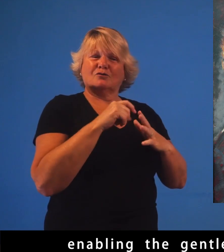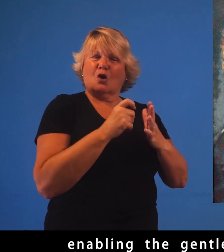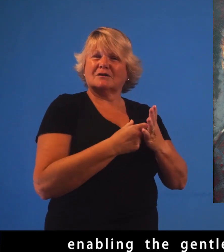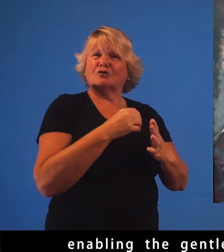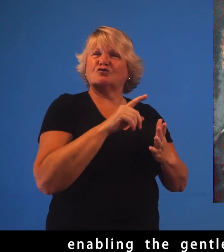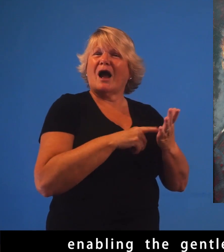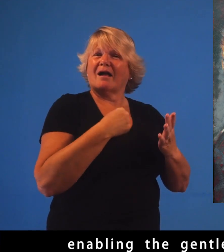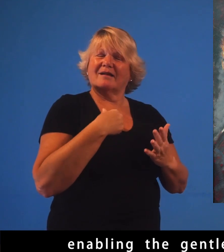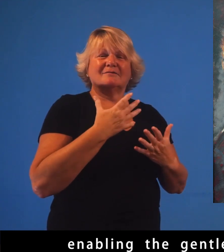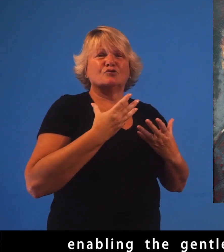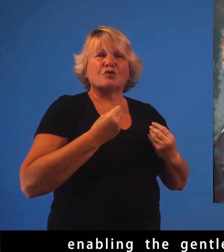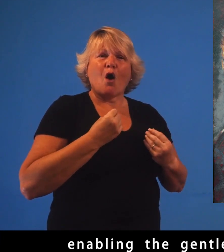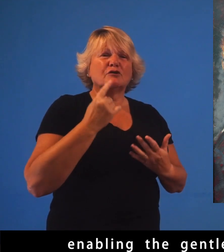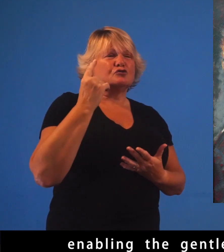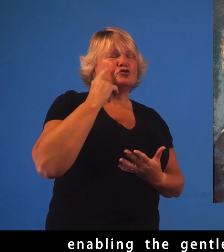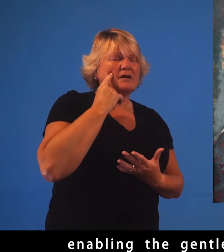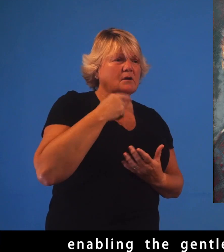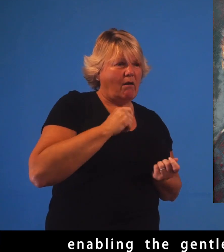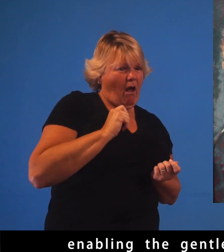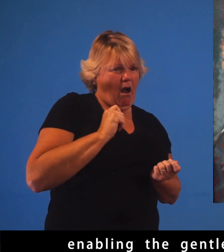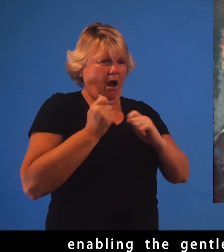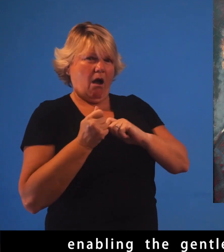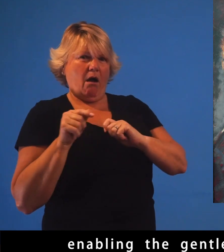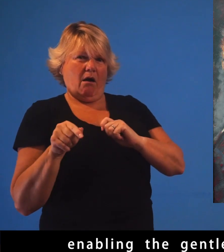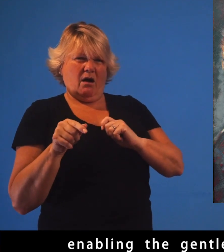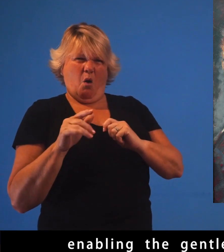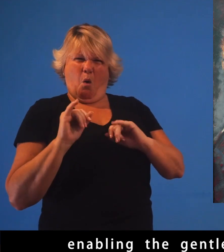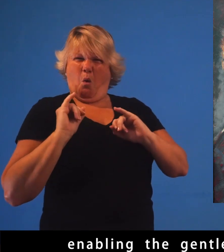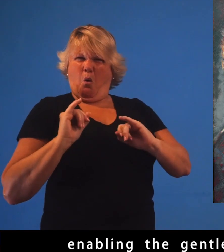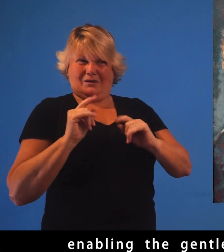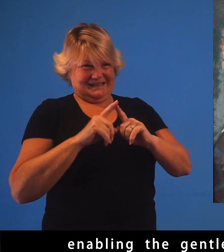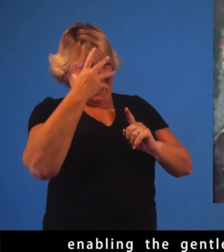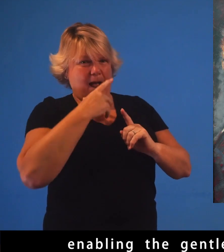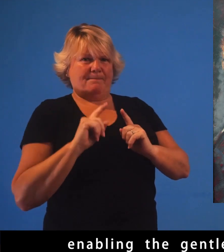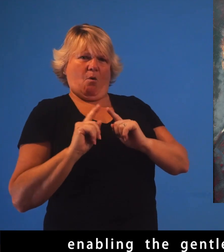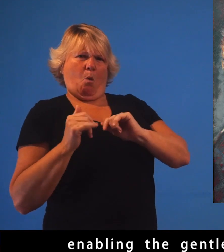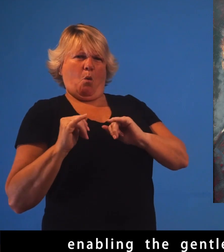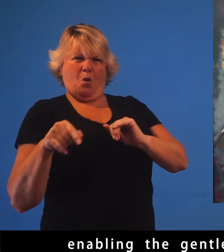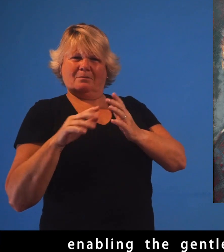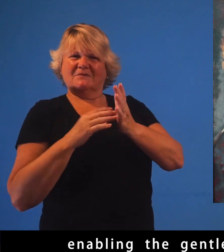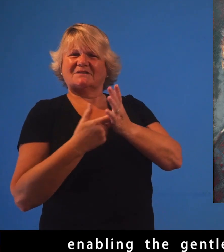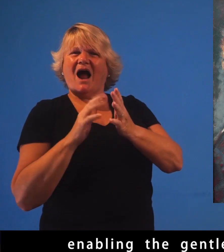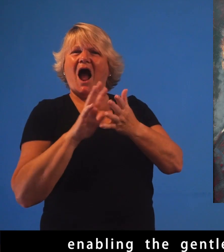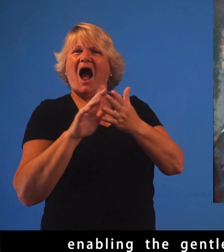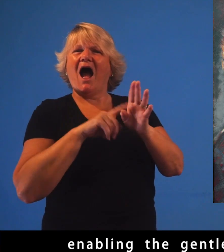enabling the gentle Dr. Jekyll to transform into his wicked doppelganger, Mr. Hyde.